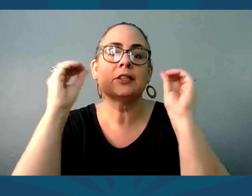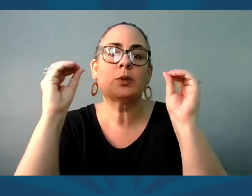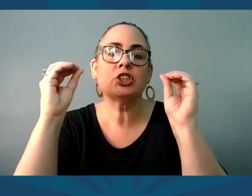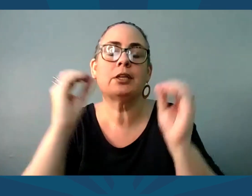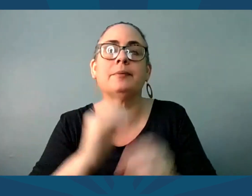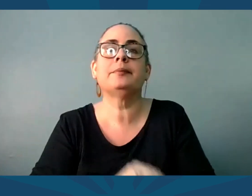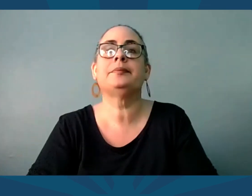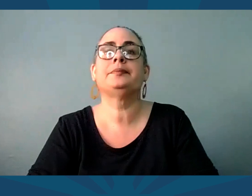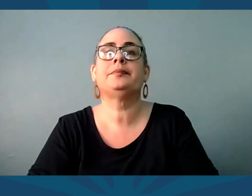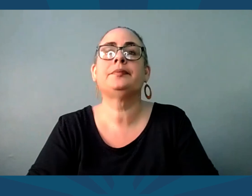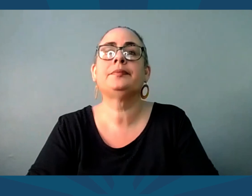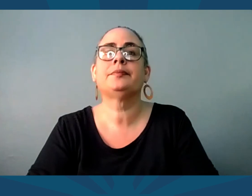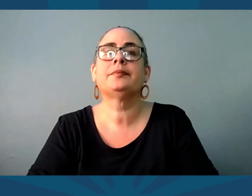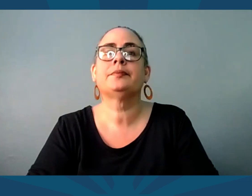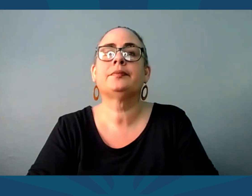Education.